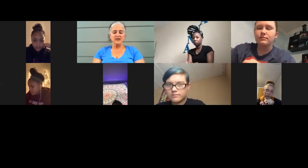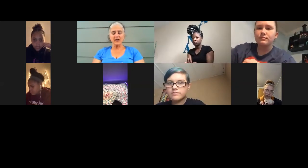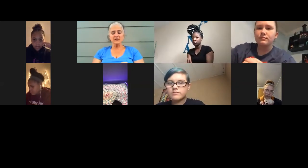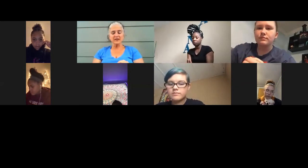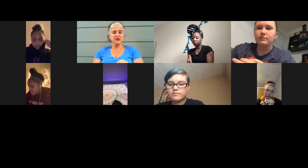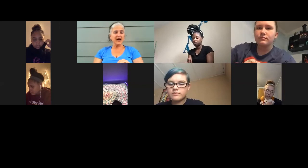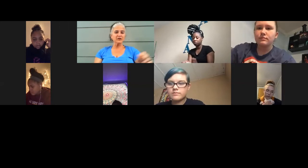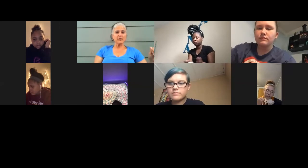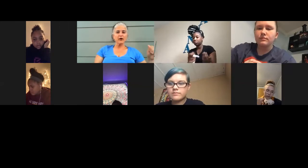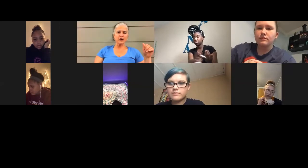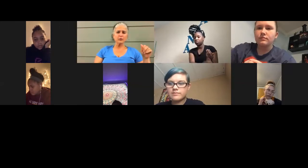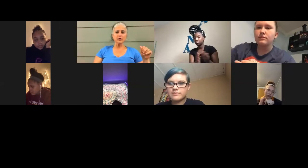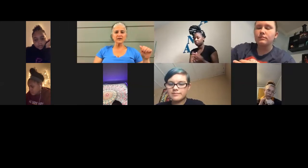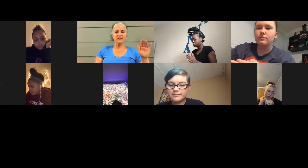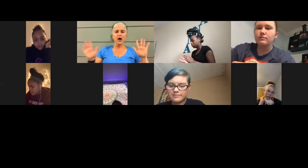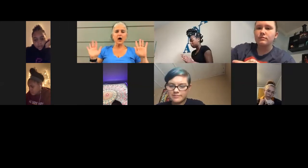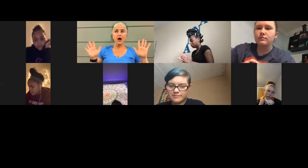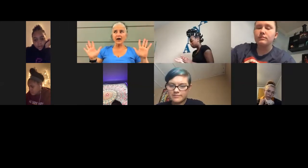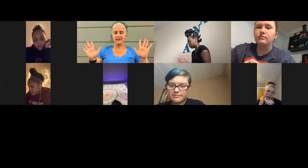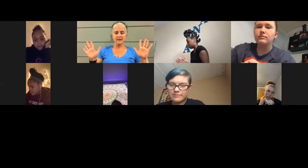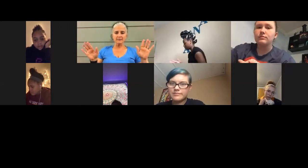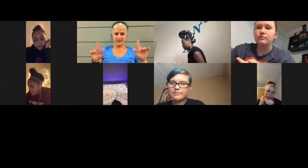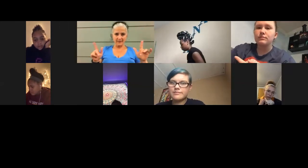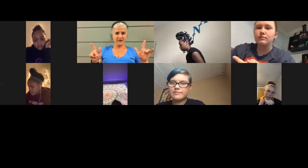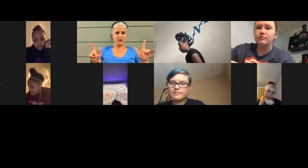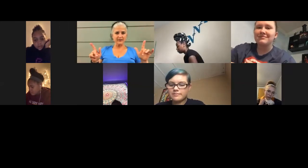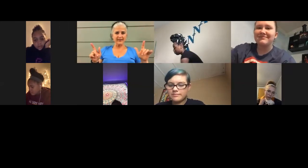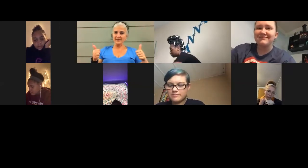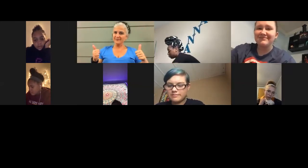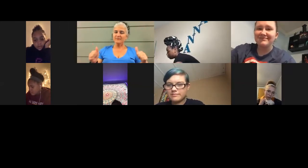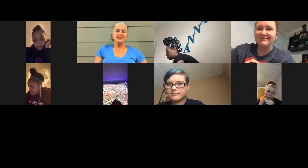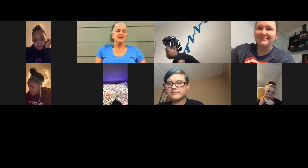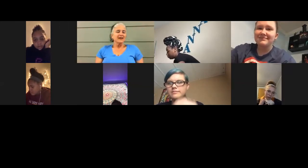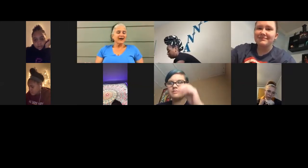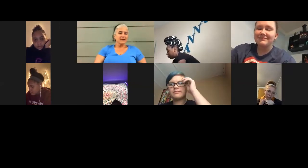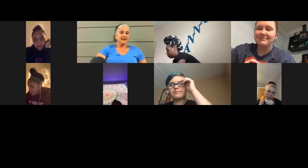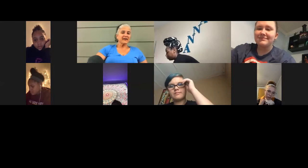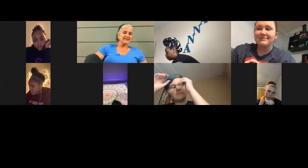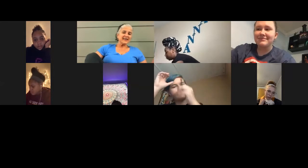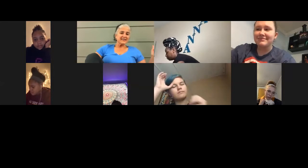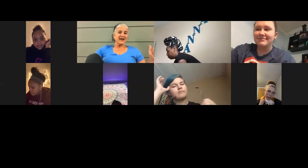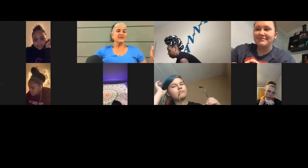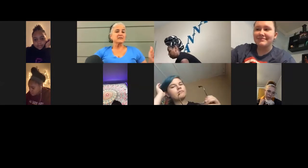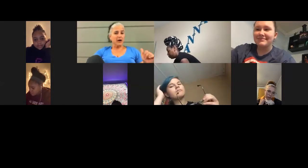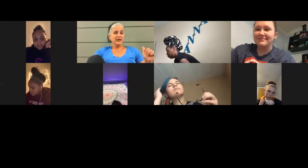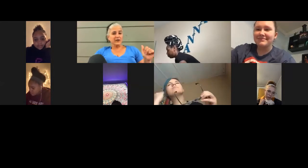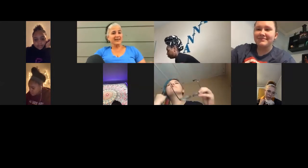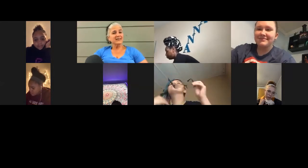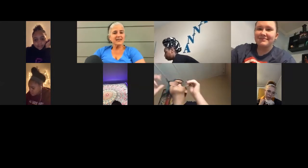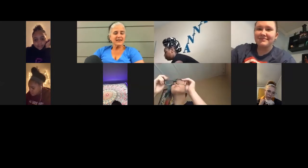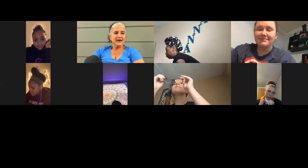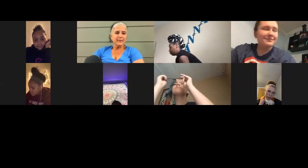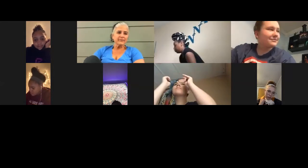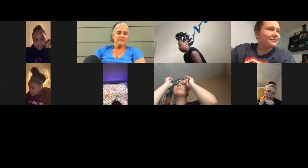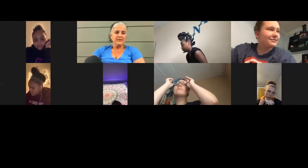Awesome. Not to mention Niall DeMarco, who is hot. Enjoy, ladies. He is he's a model,